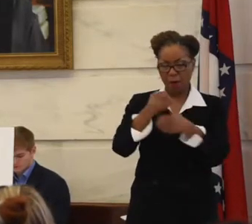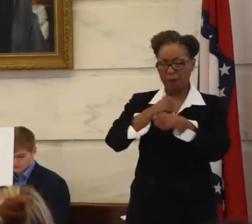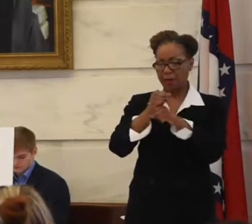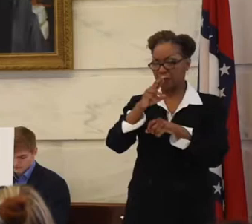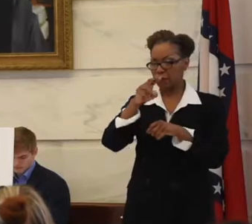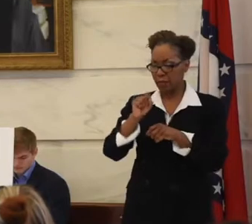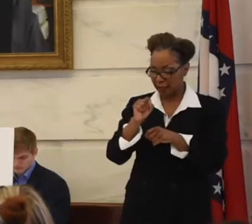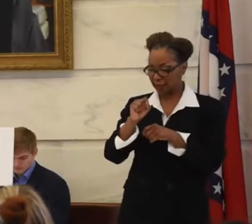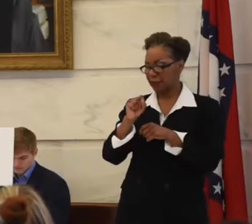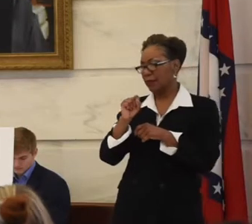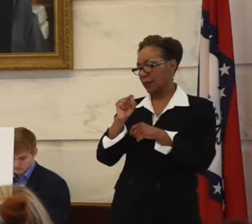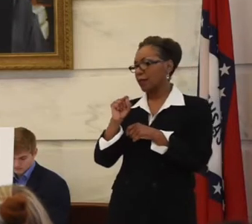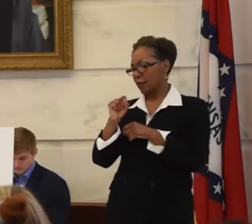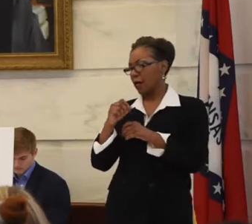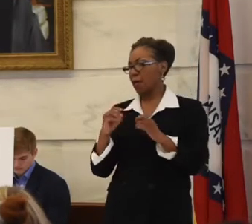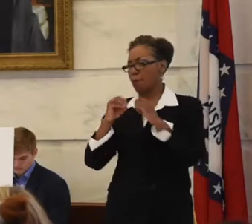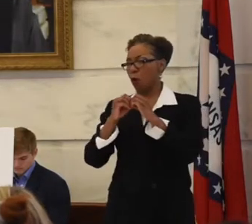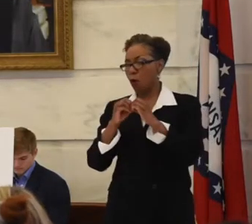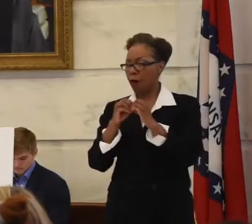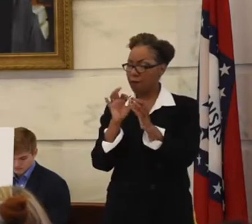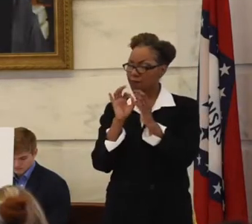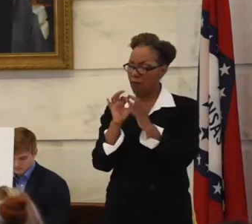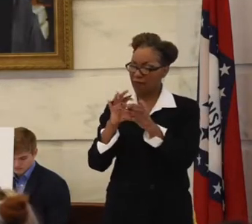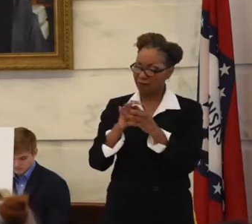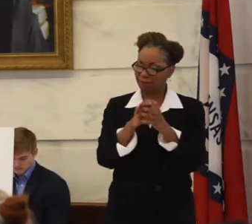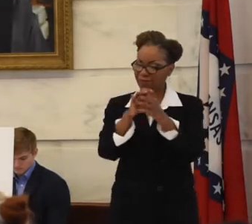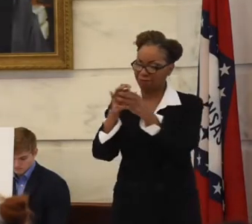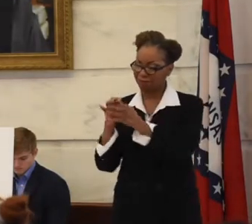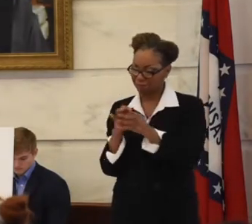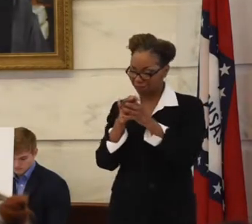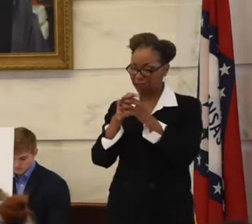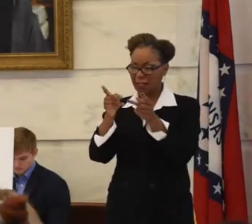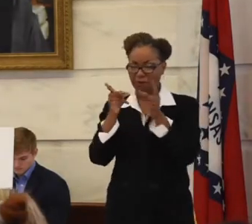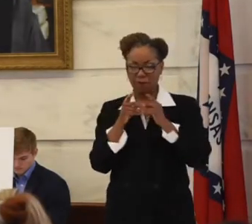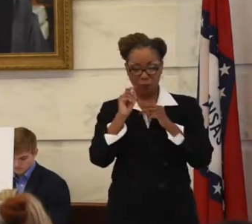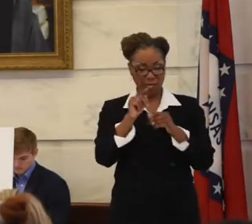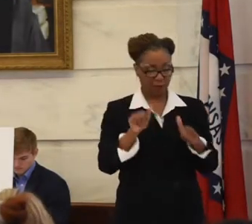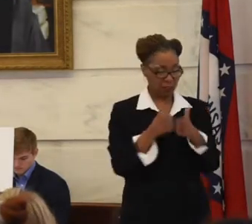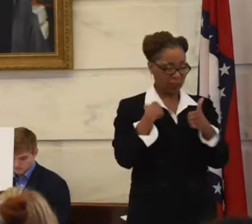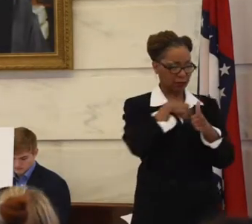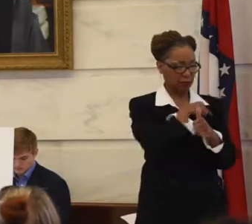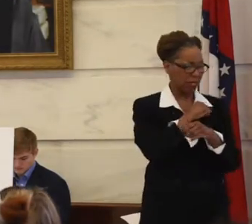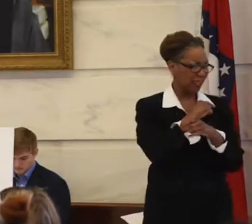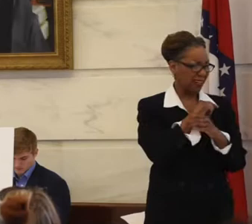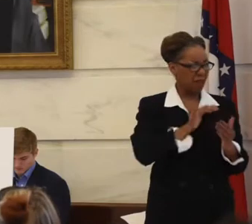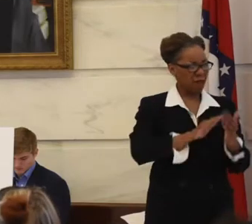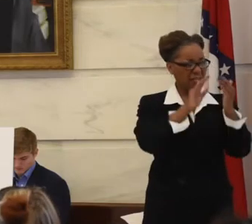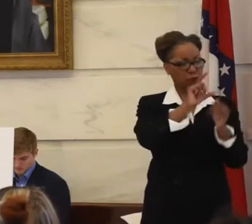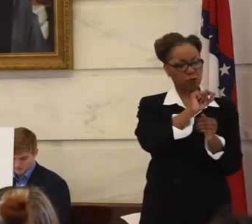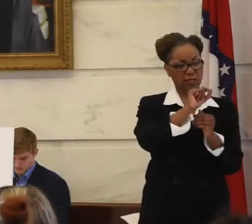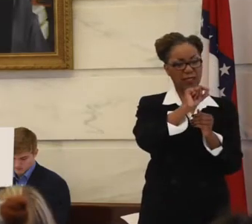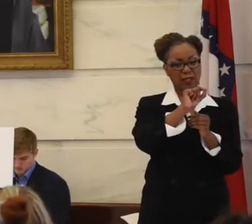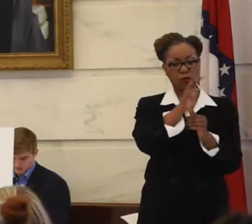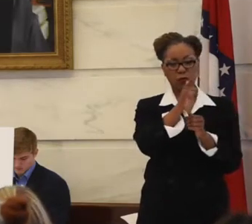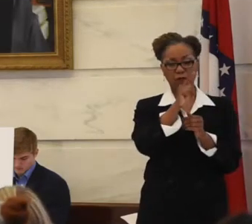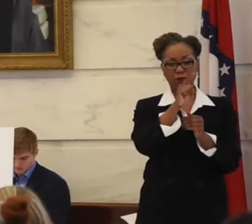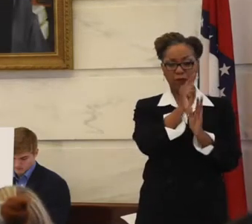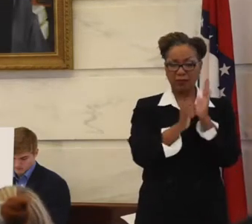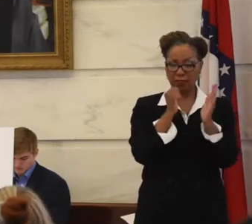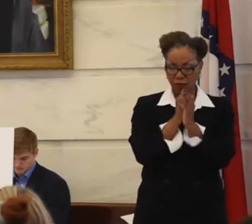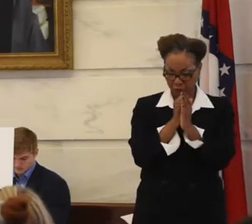a more perfect union. The challenges we face in the 21st century require the best of all of